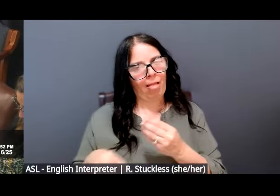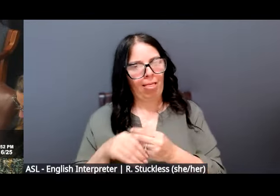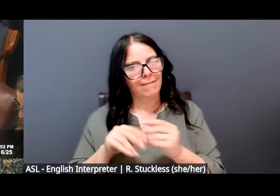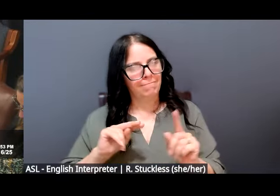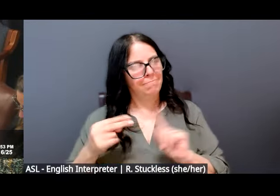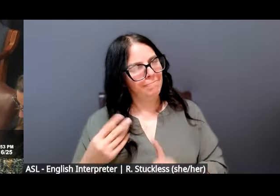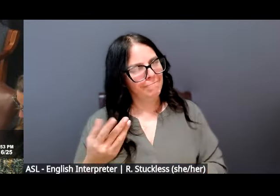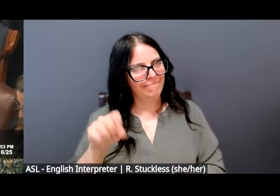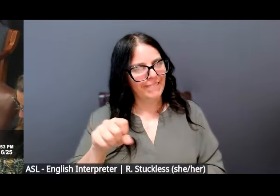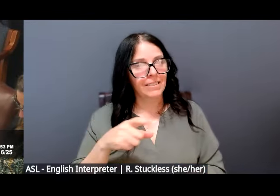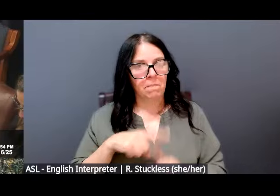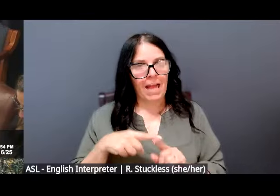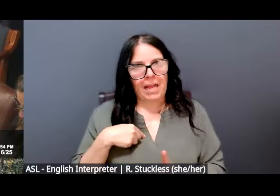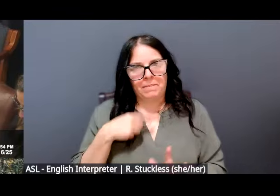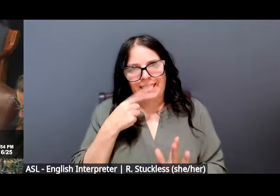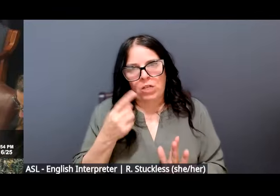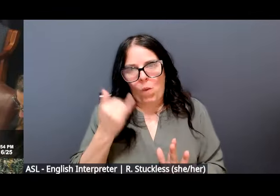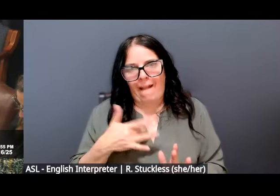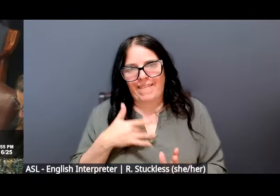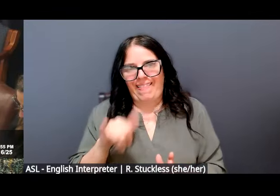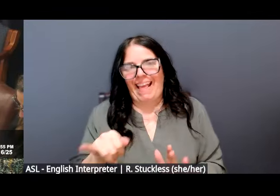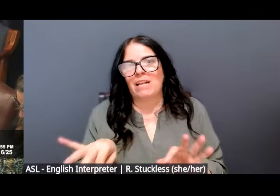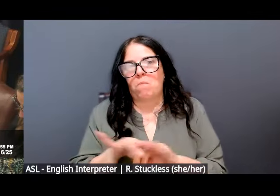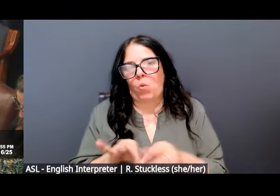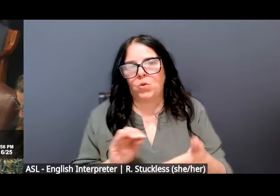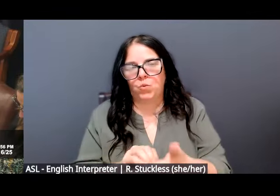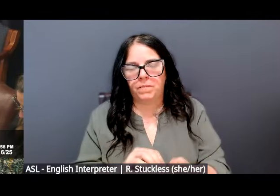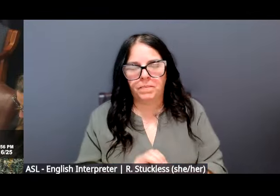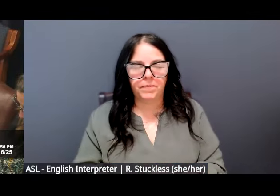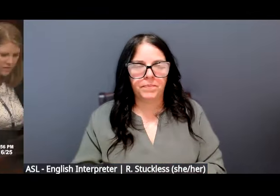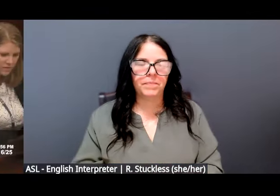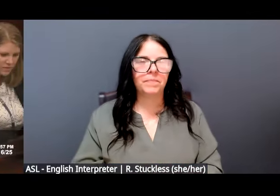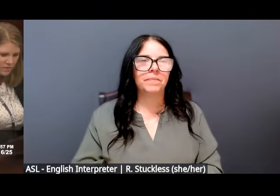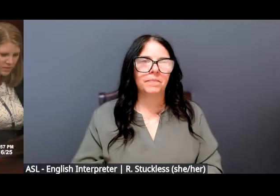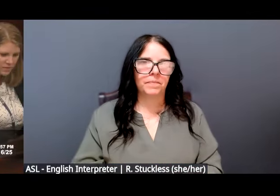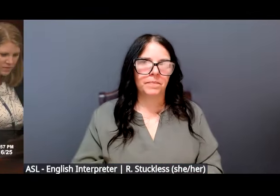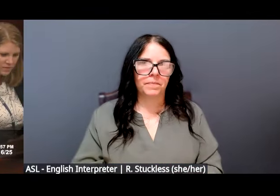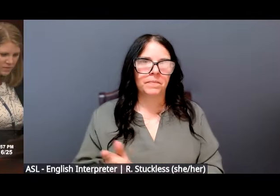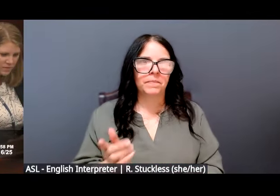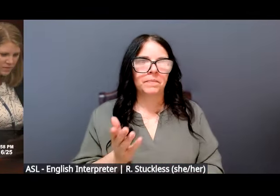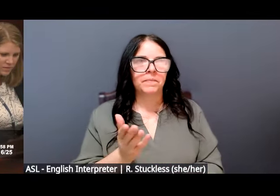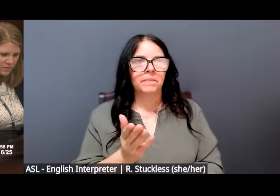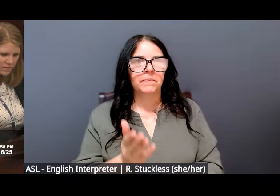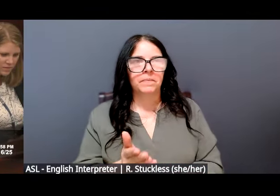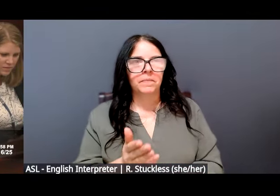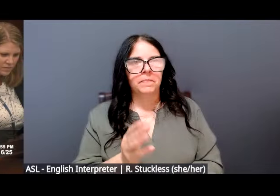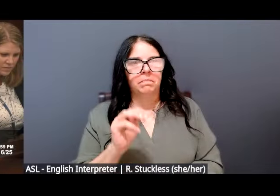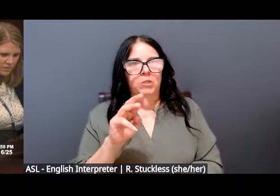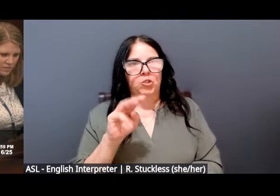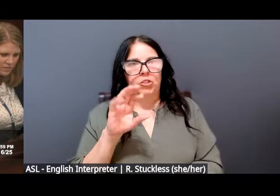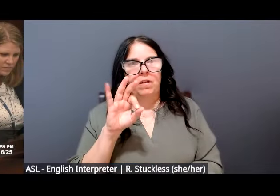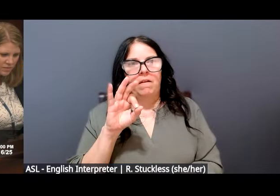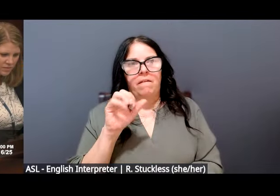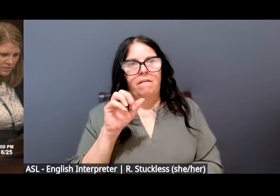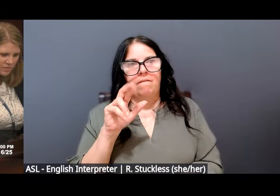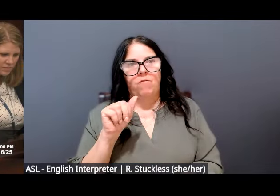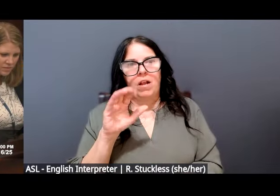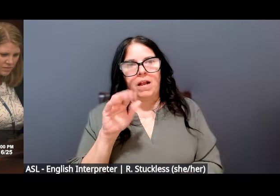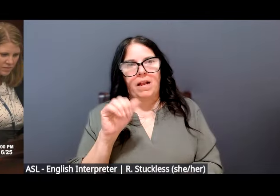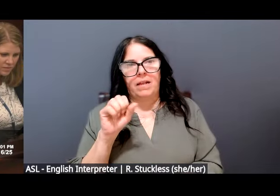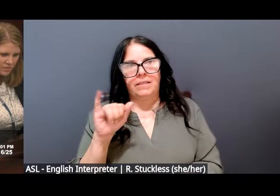that part is important. the only piece that I would say with that, I think that would require some other tweaks as